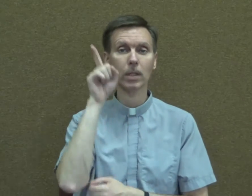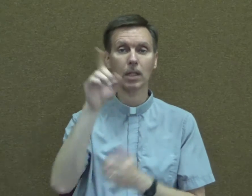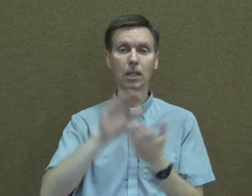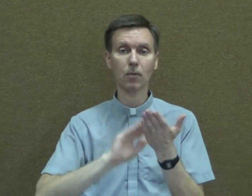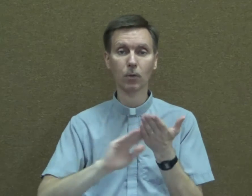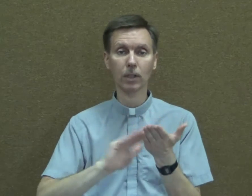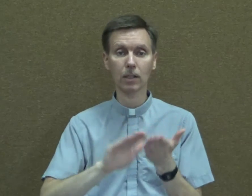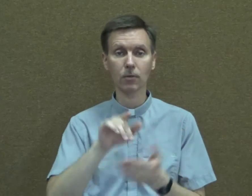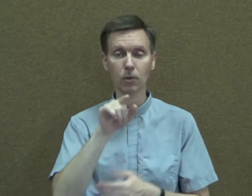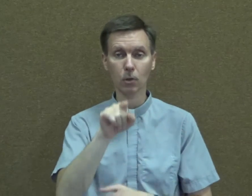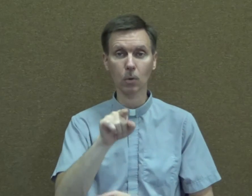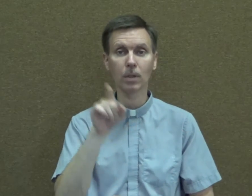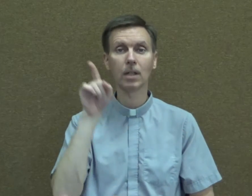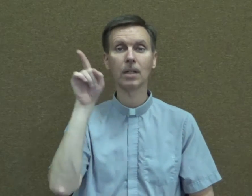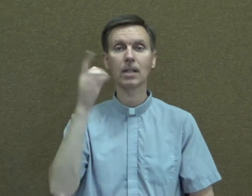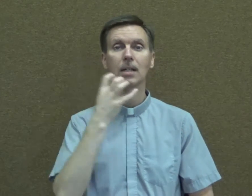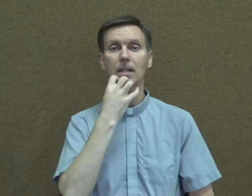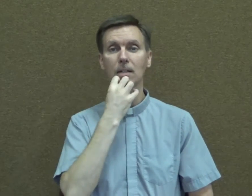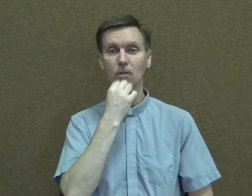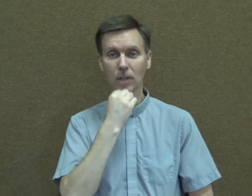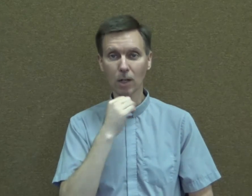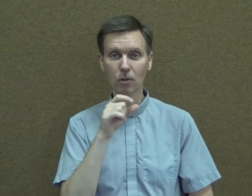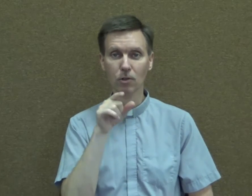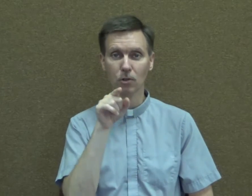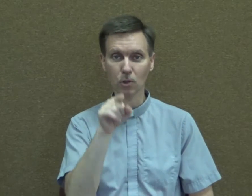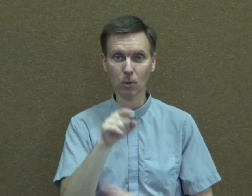he forgives you, he cherishes you.